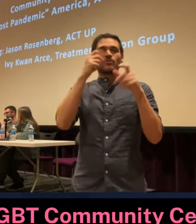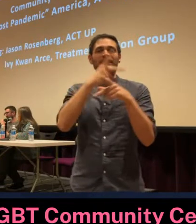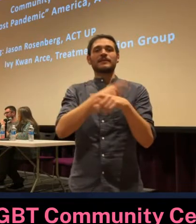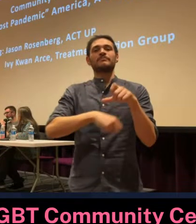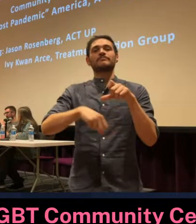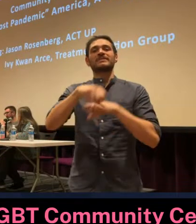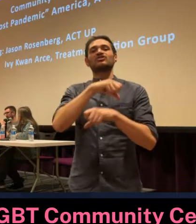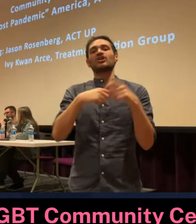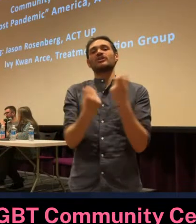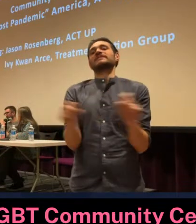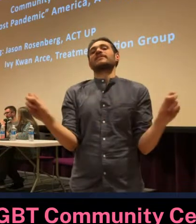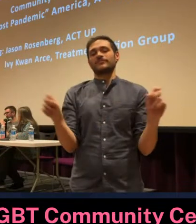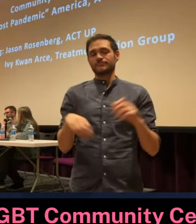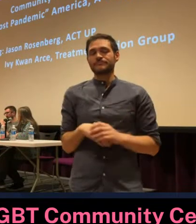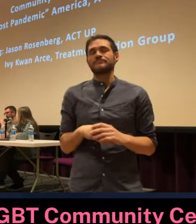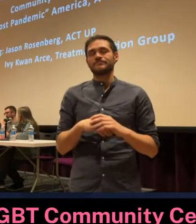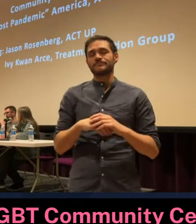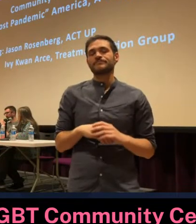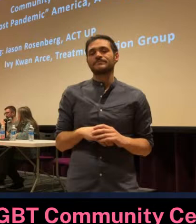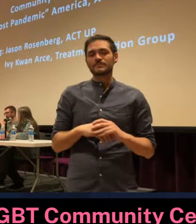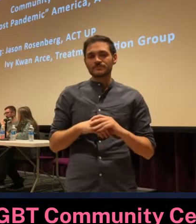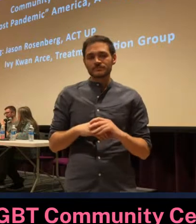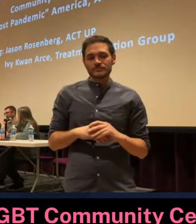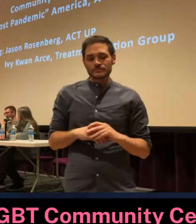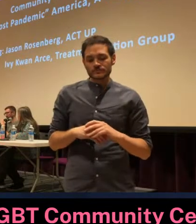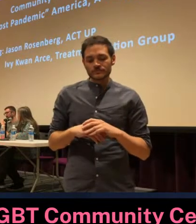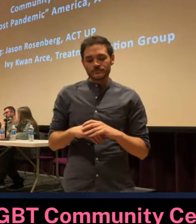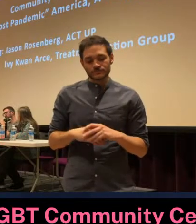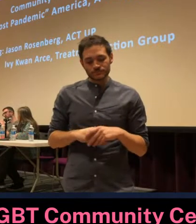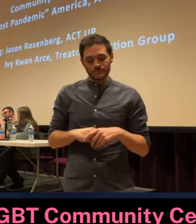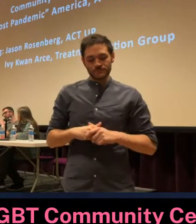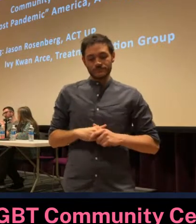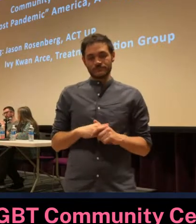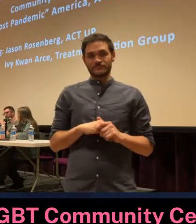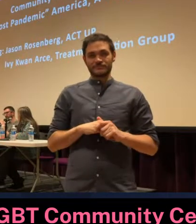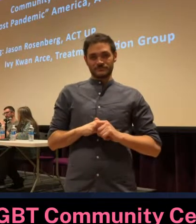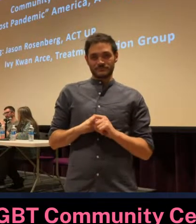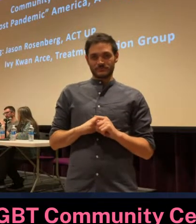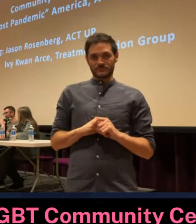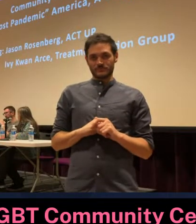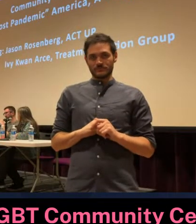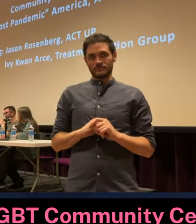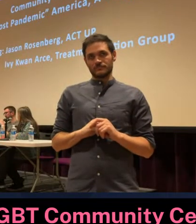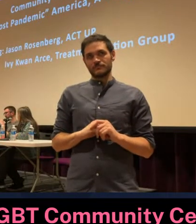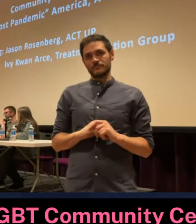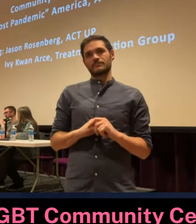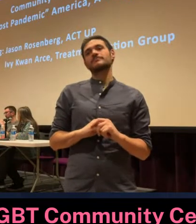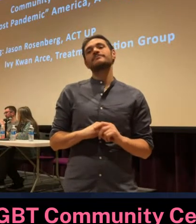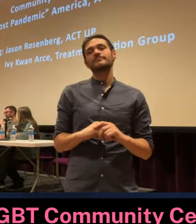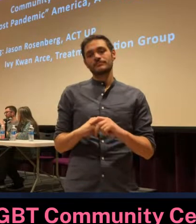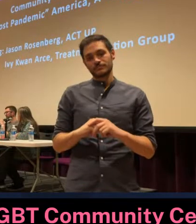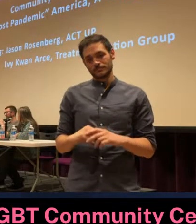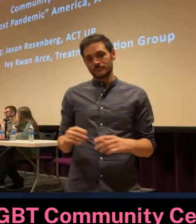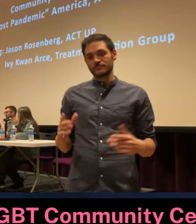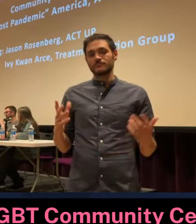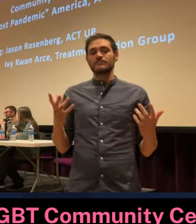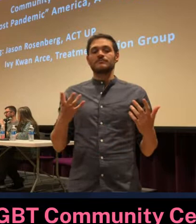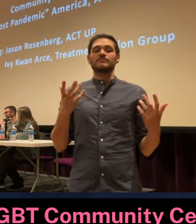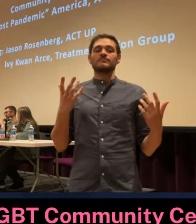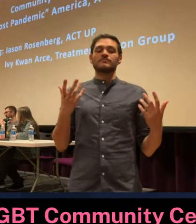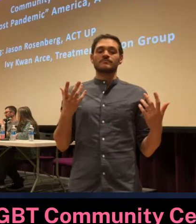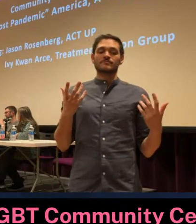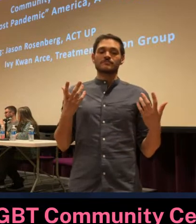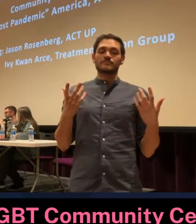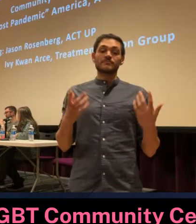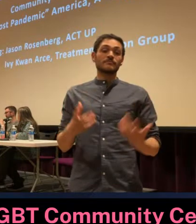about that now, with a lot of the unexplored territory of our spaces